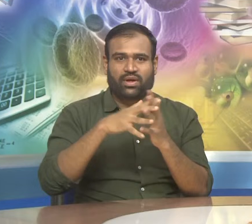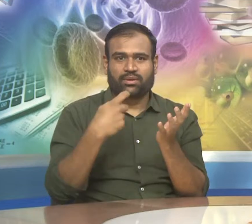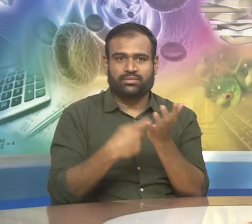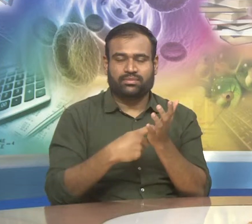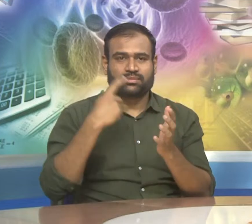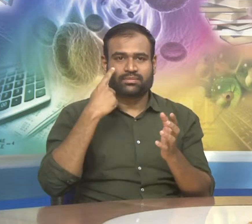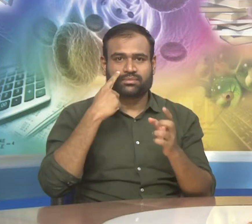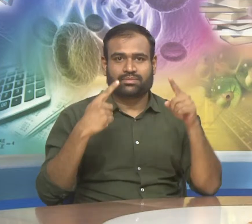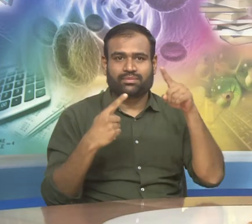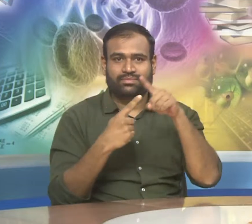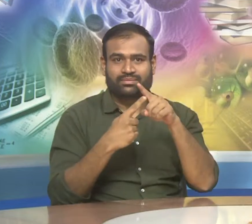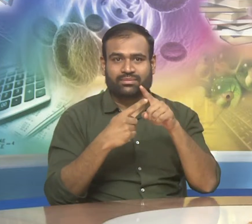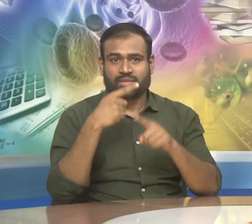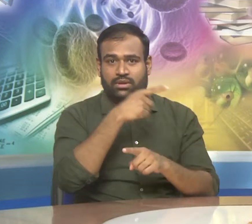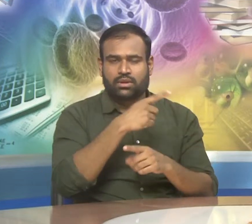Writs.